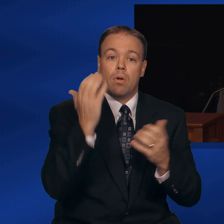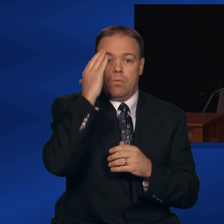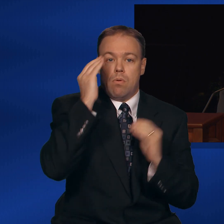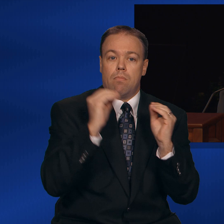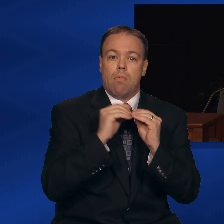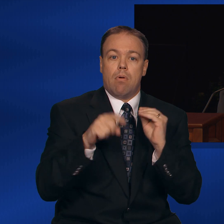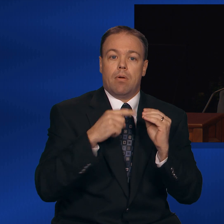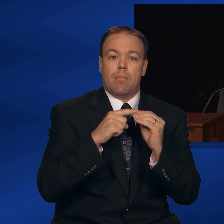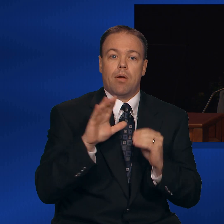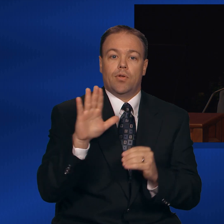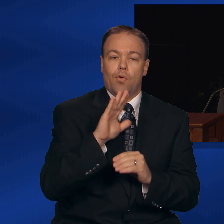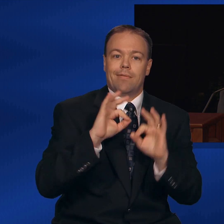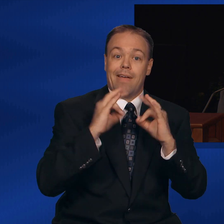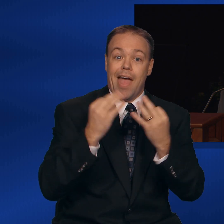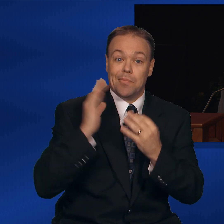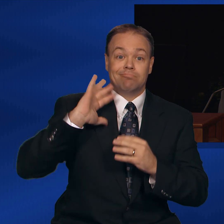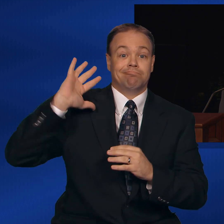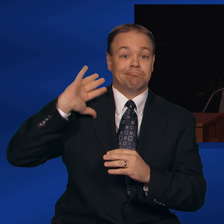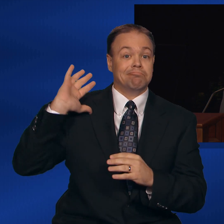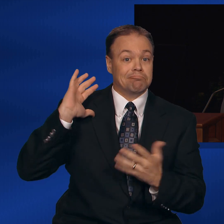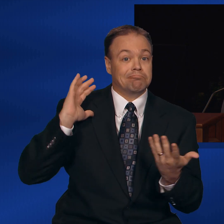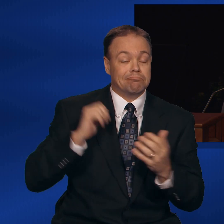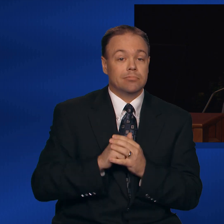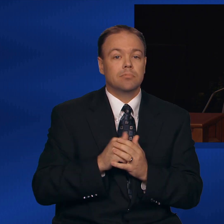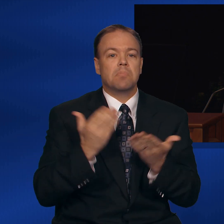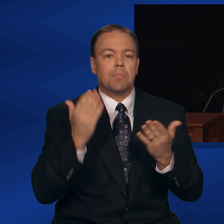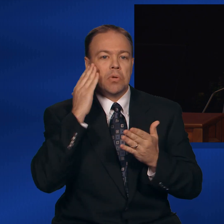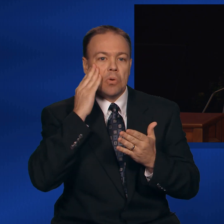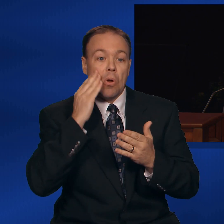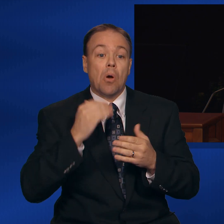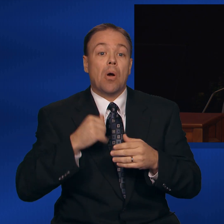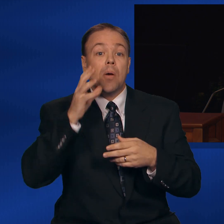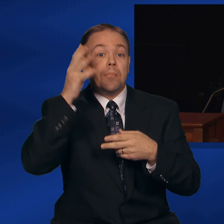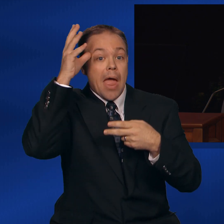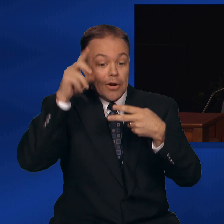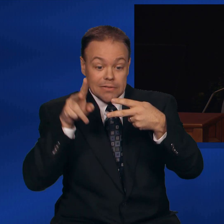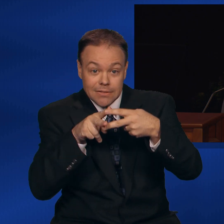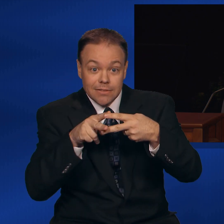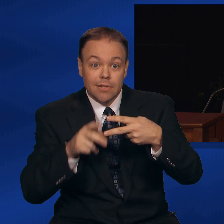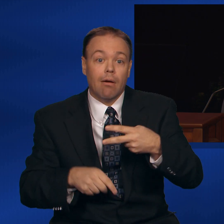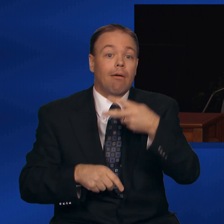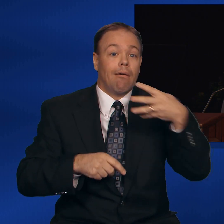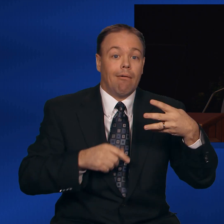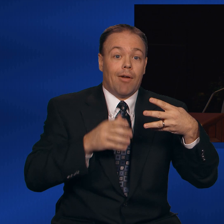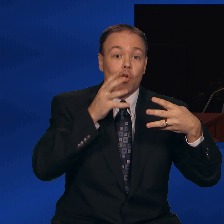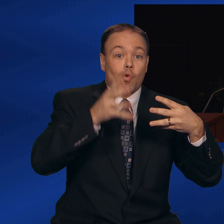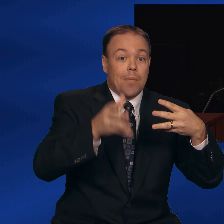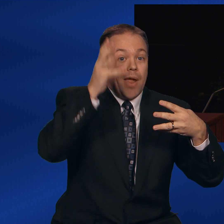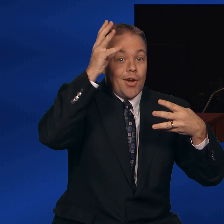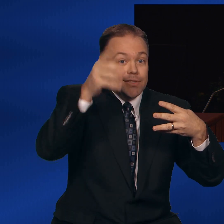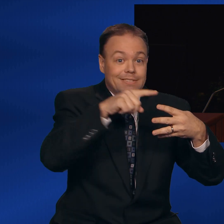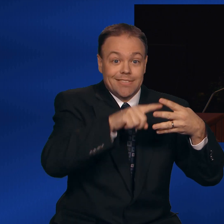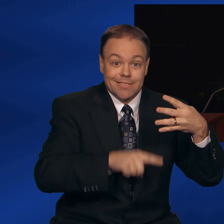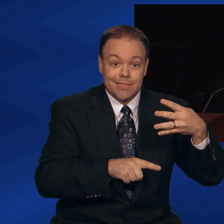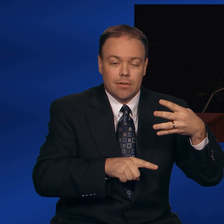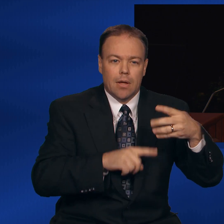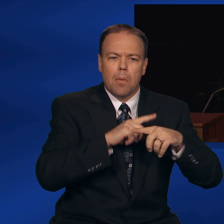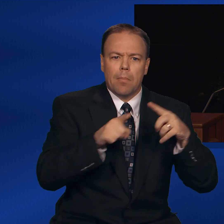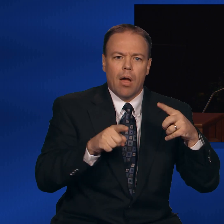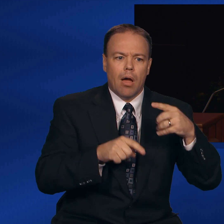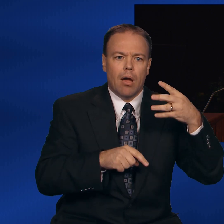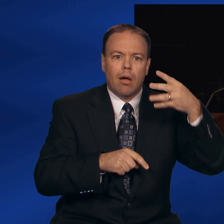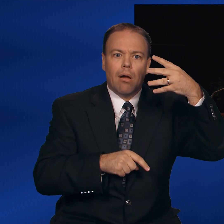about your ancestors. You may know the names of your parents and your four grandparents. But what about your